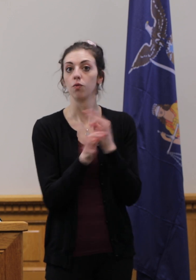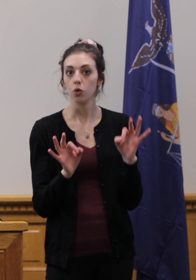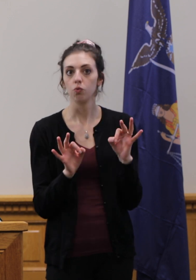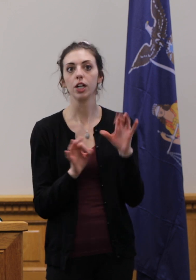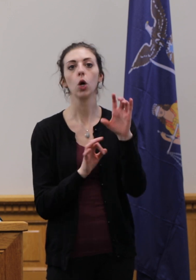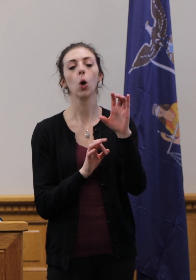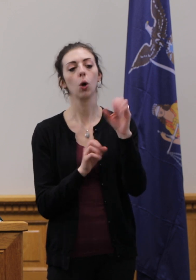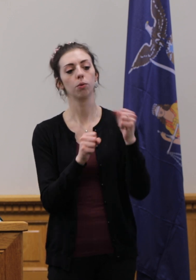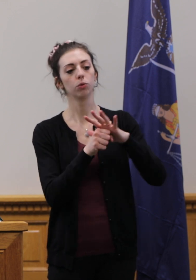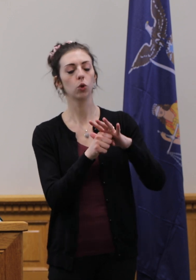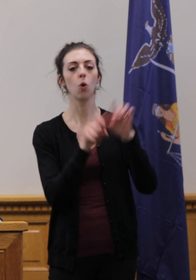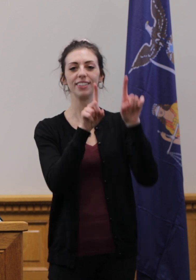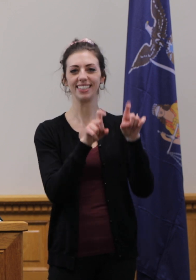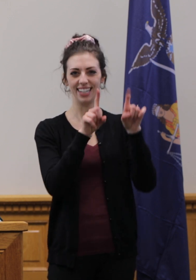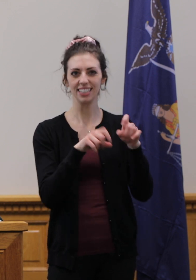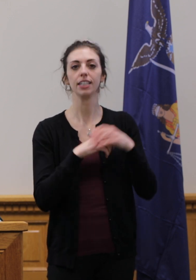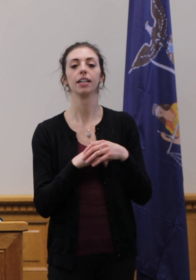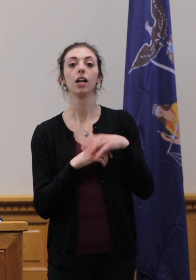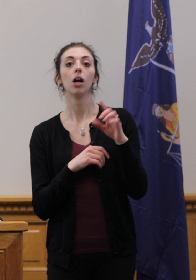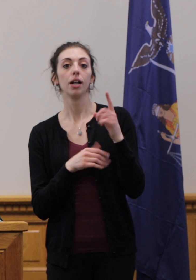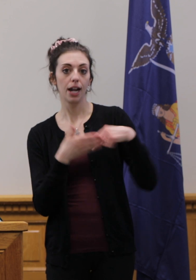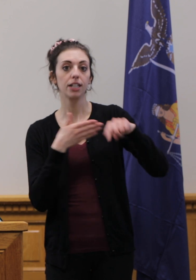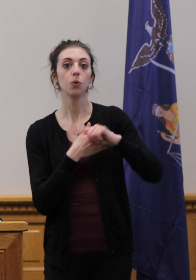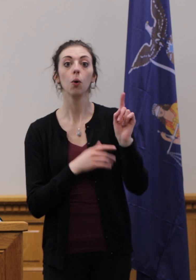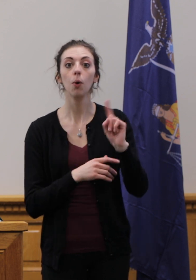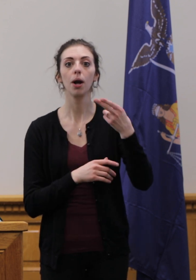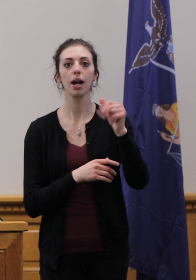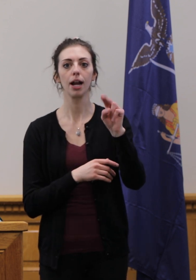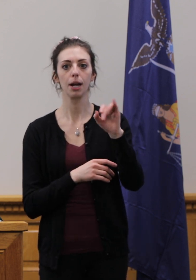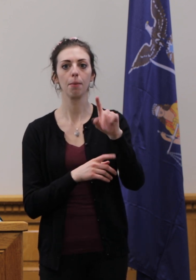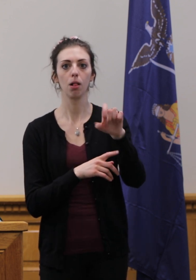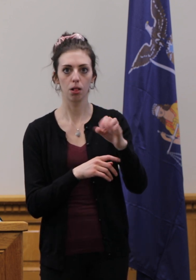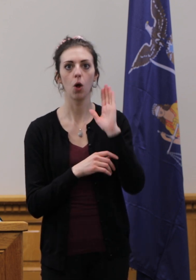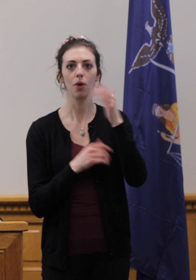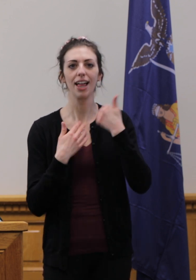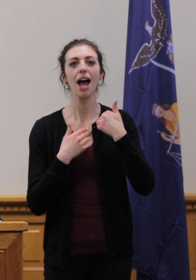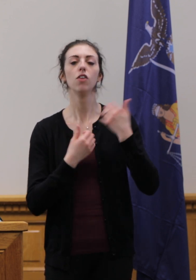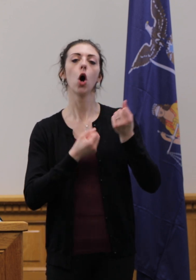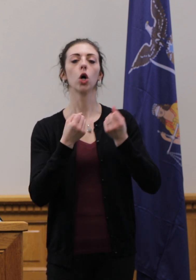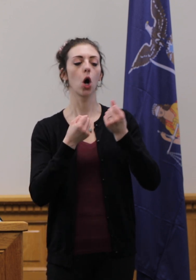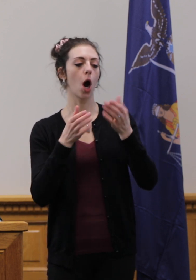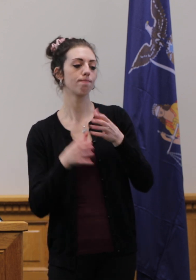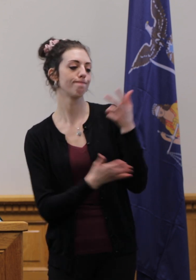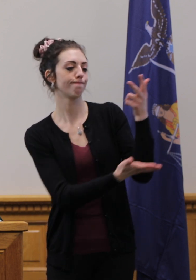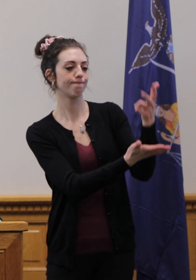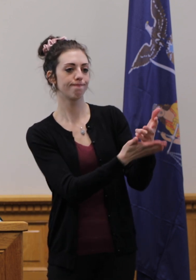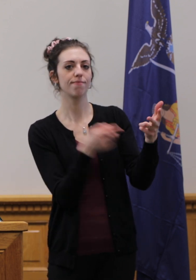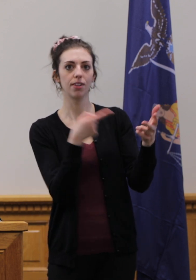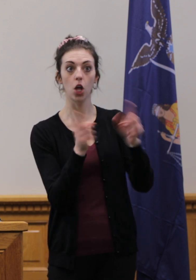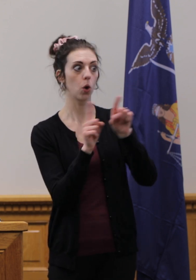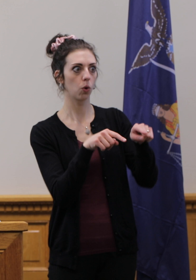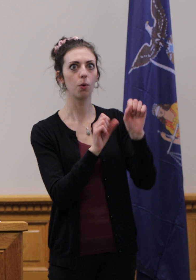Tuesday in Hannibal. Pulaski Urgent Care will bring their mobile testing unit and provide COVID tests at a drive-through